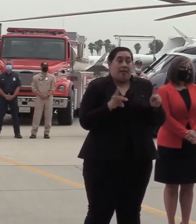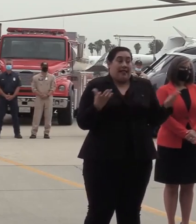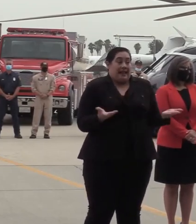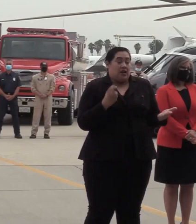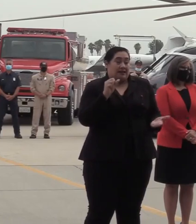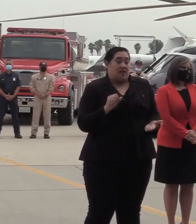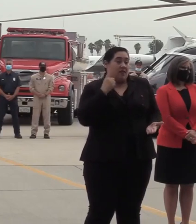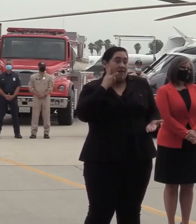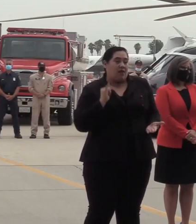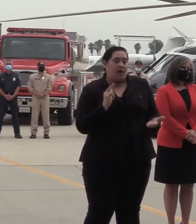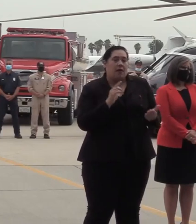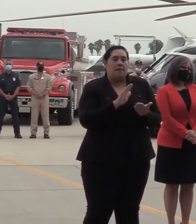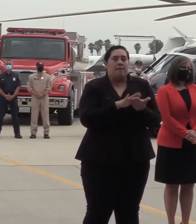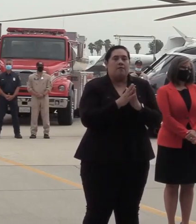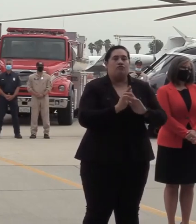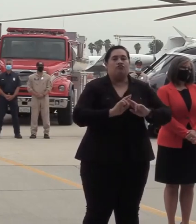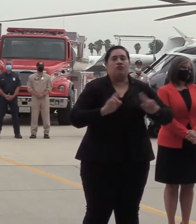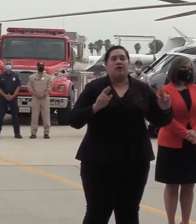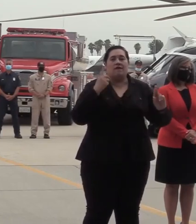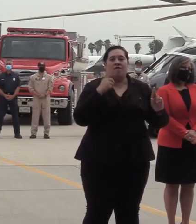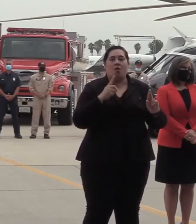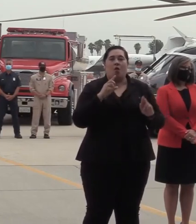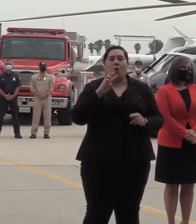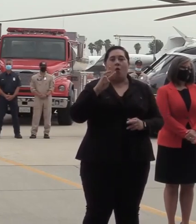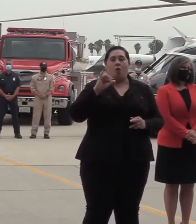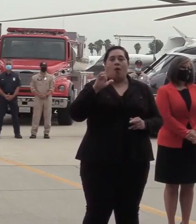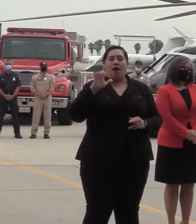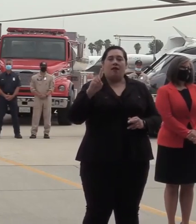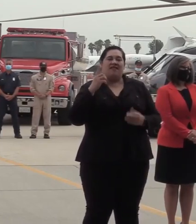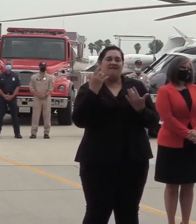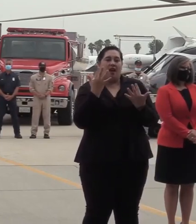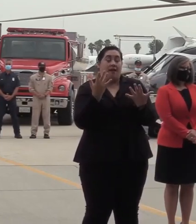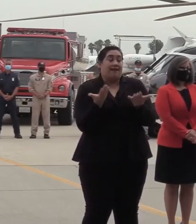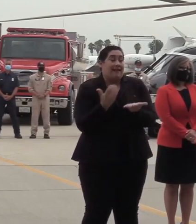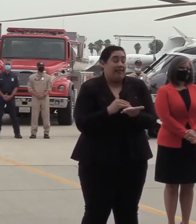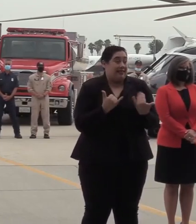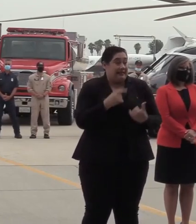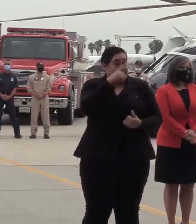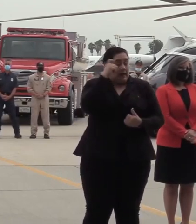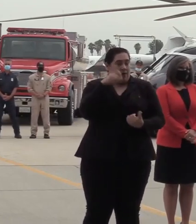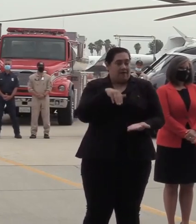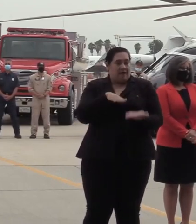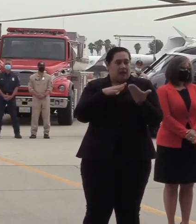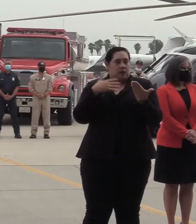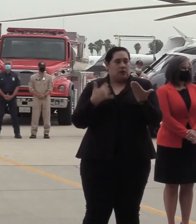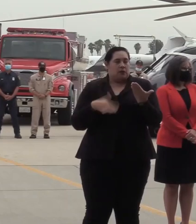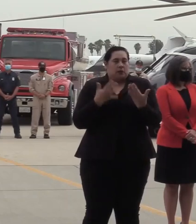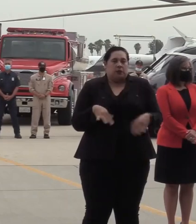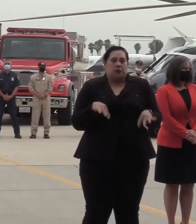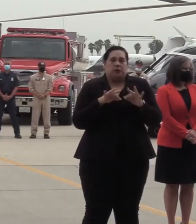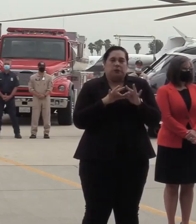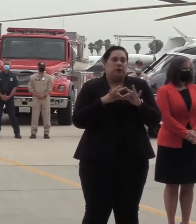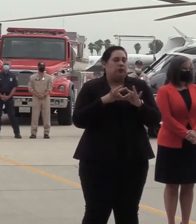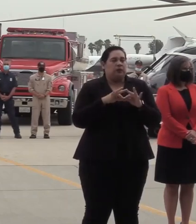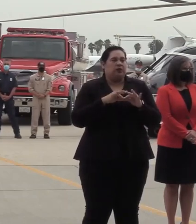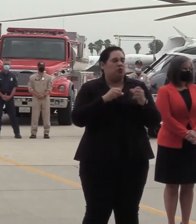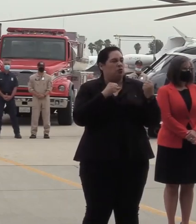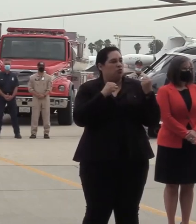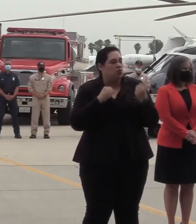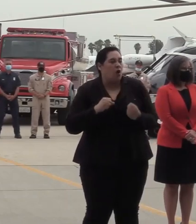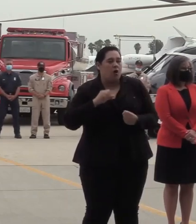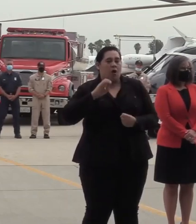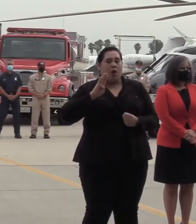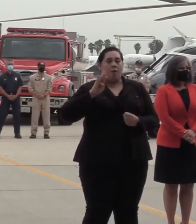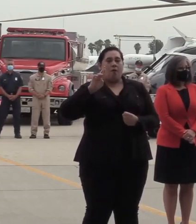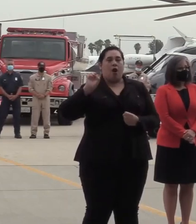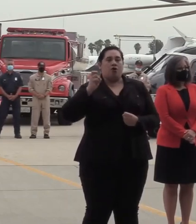prepared for wildfires. Once again, this summer, we are facing a significant brush fire season,